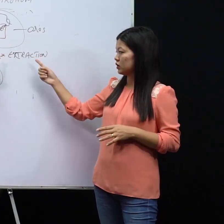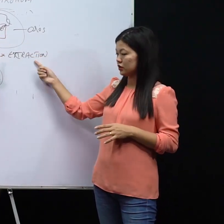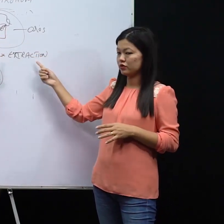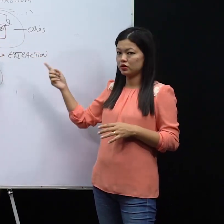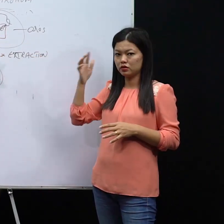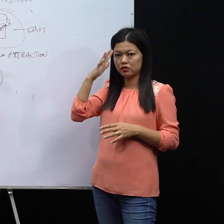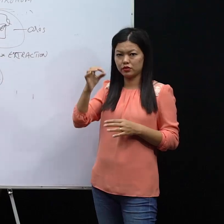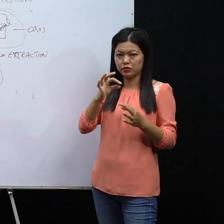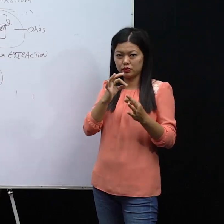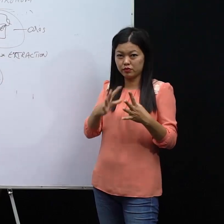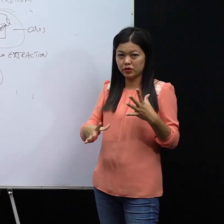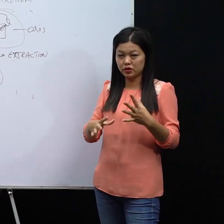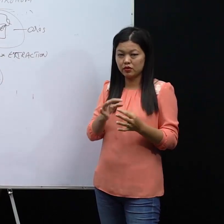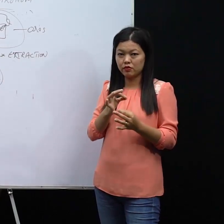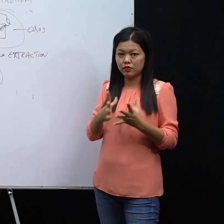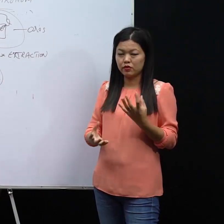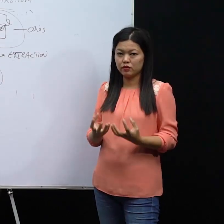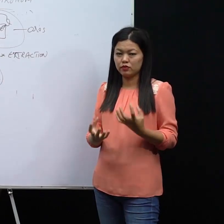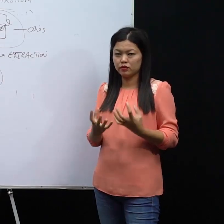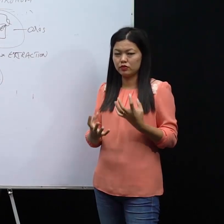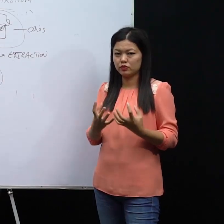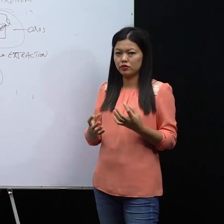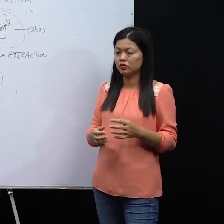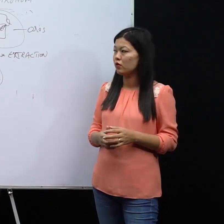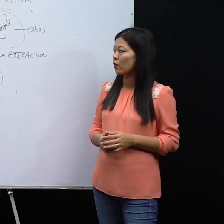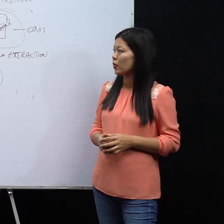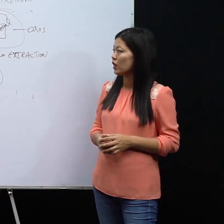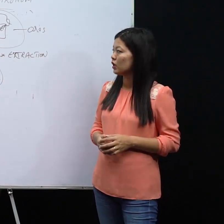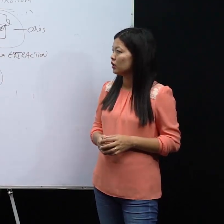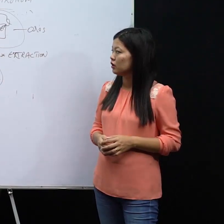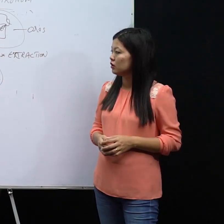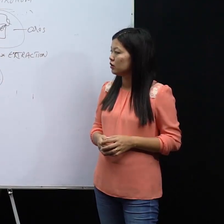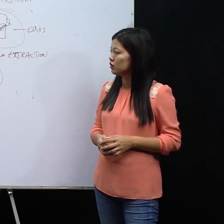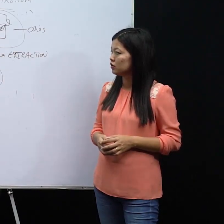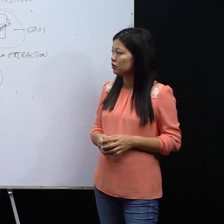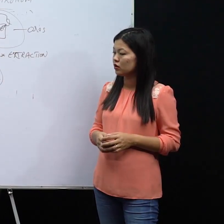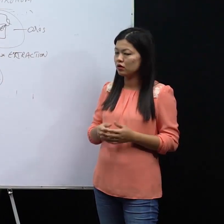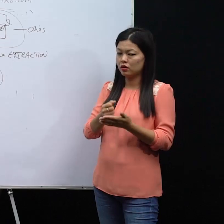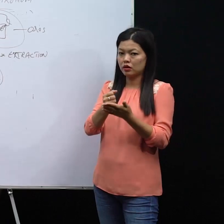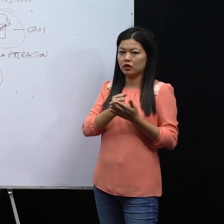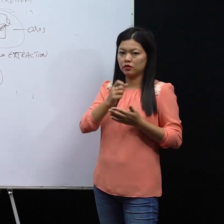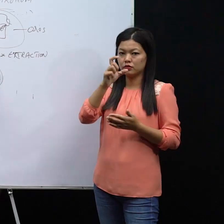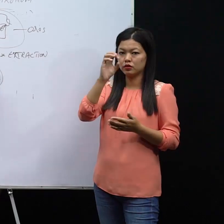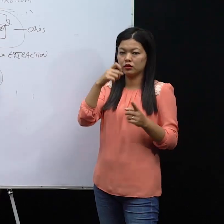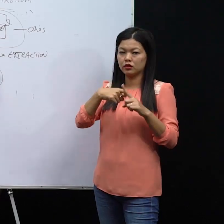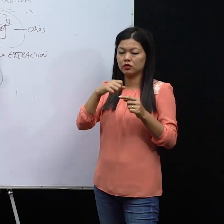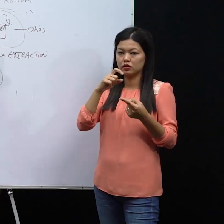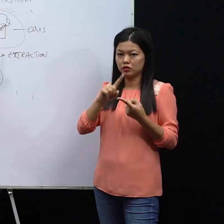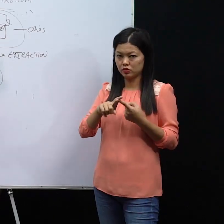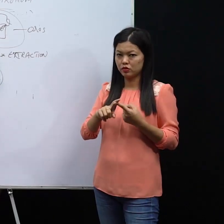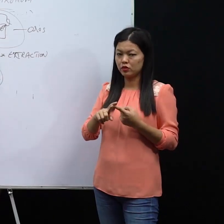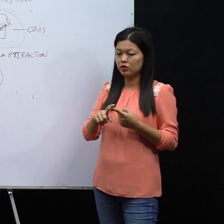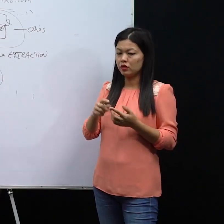process, right? So this coke, with the help of coke, metals are